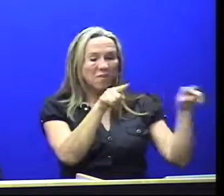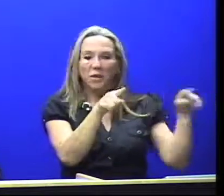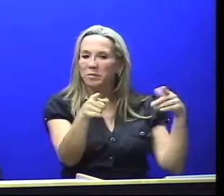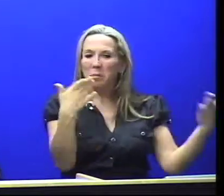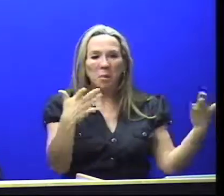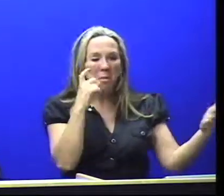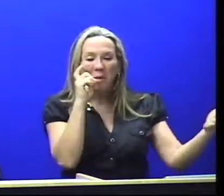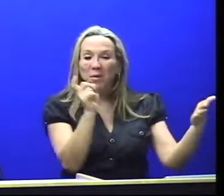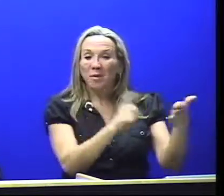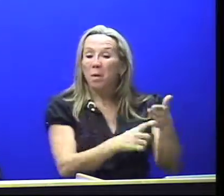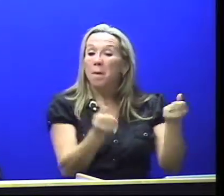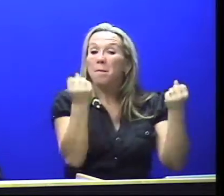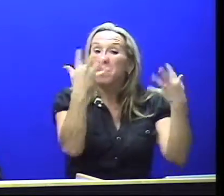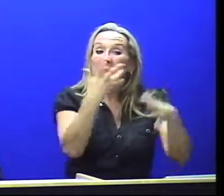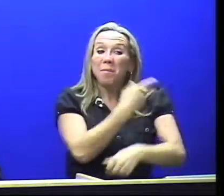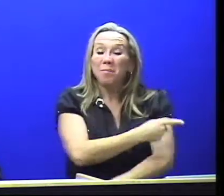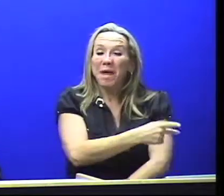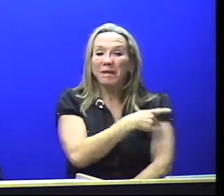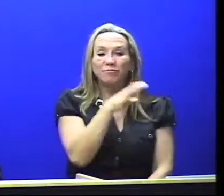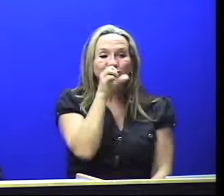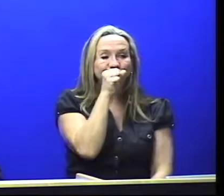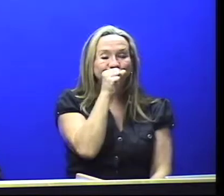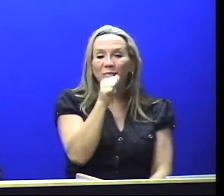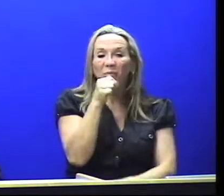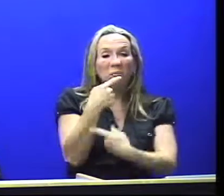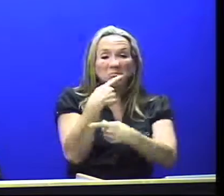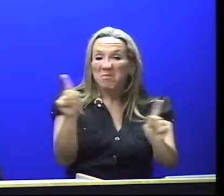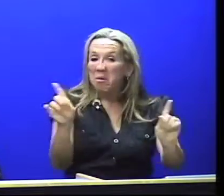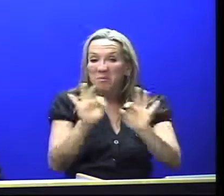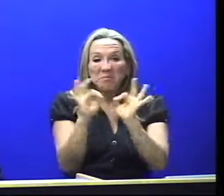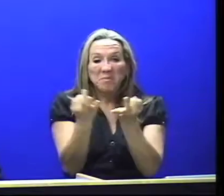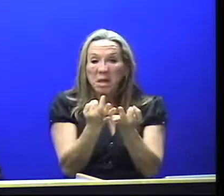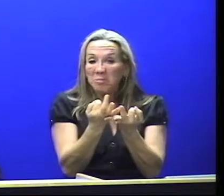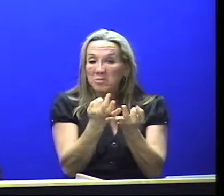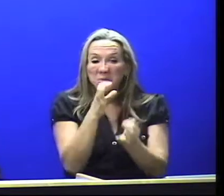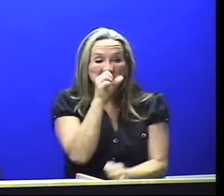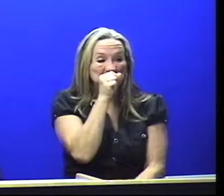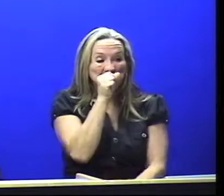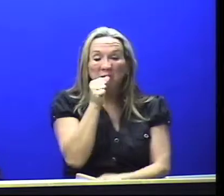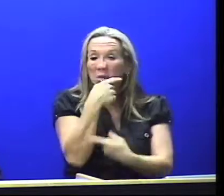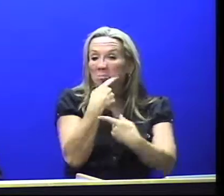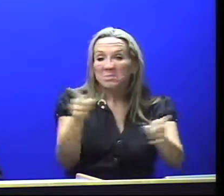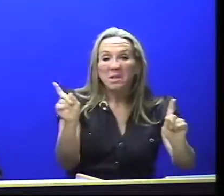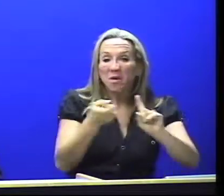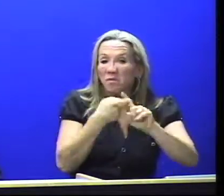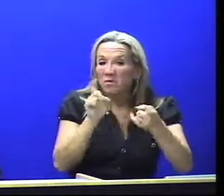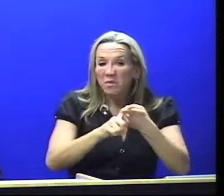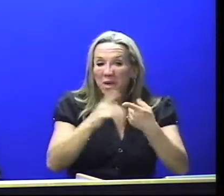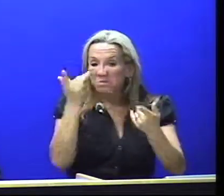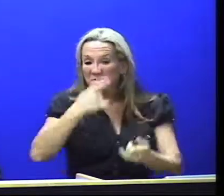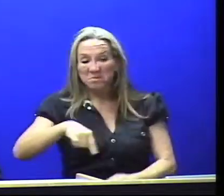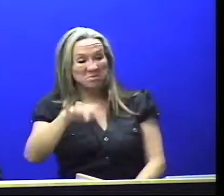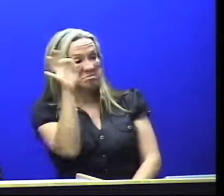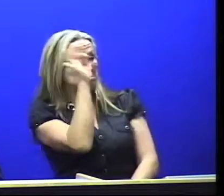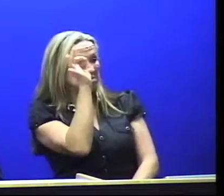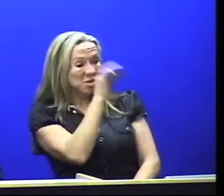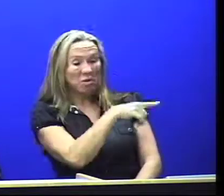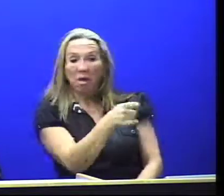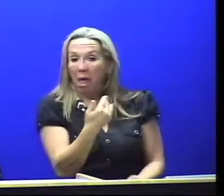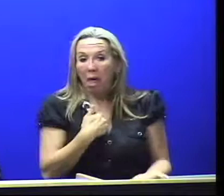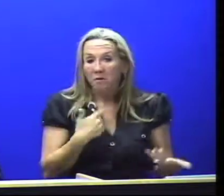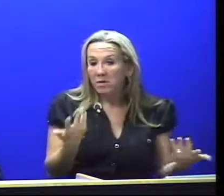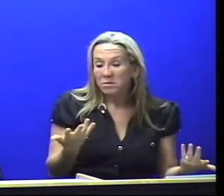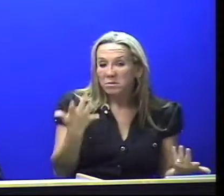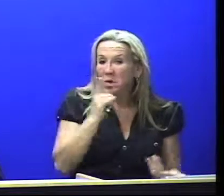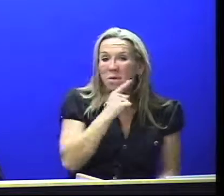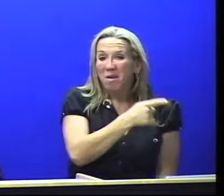patients don't even tell their family and friends that they have leukemia when they have chronic leukemia because